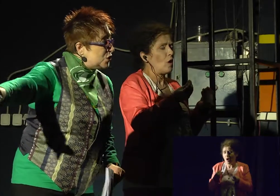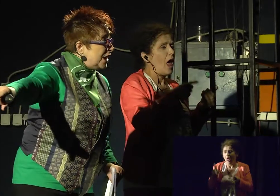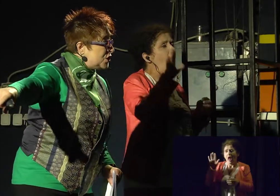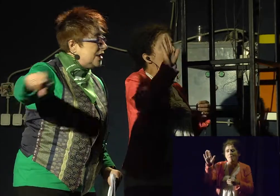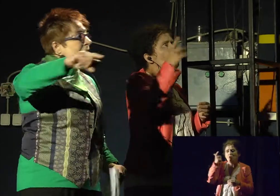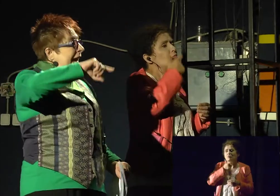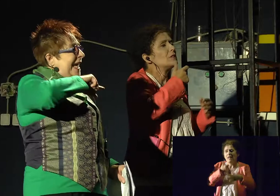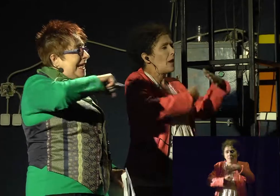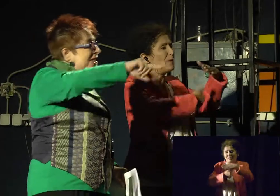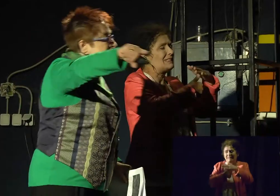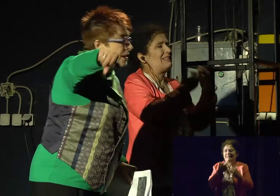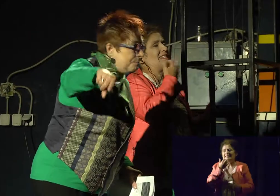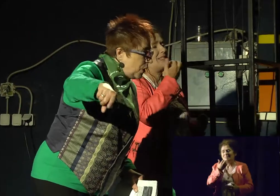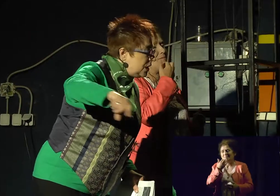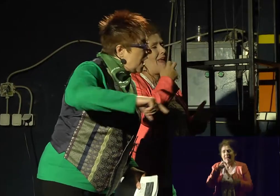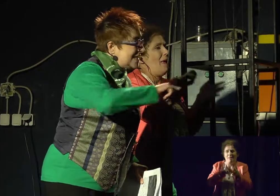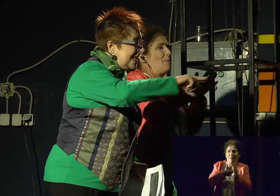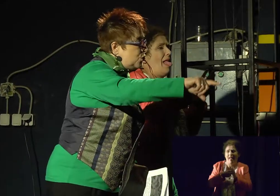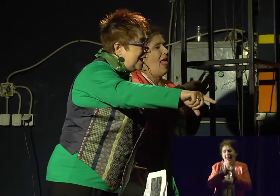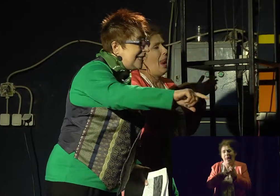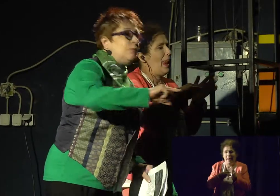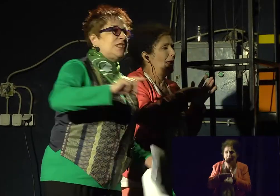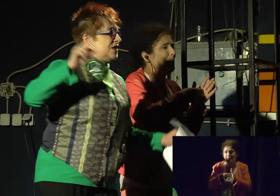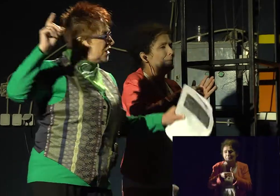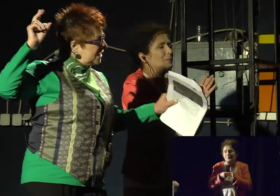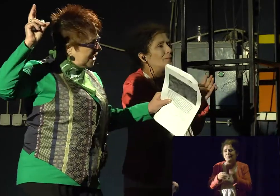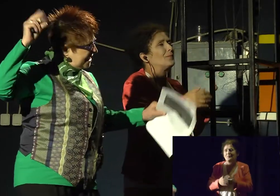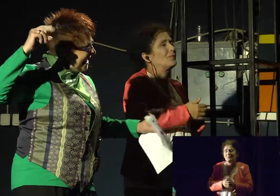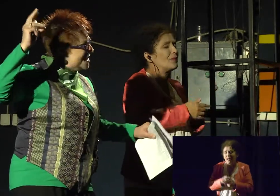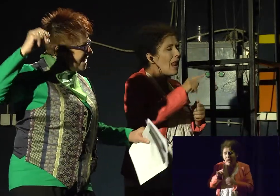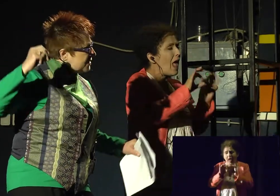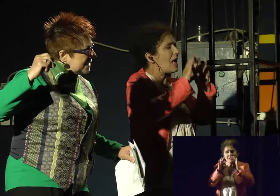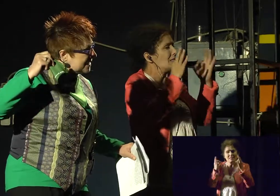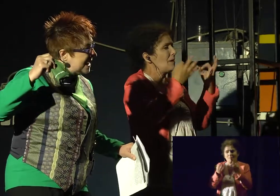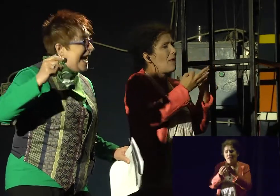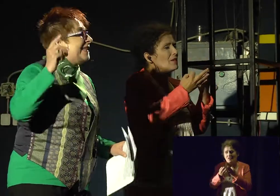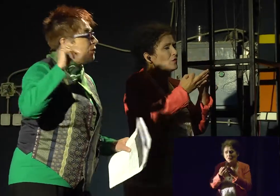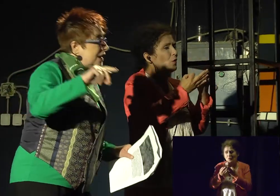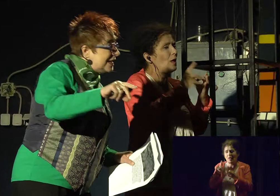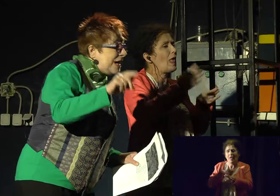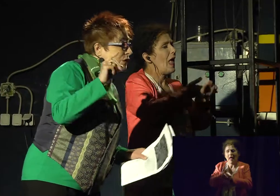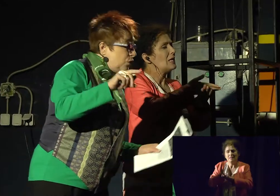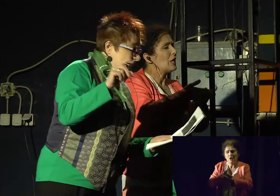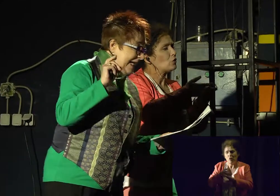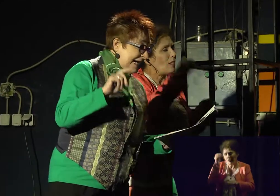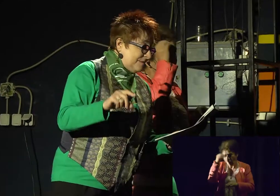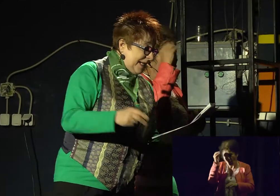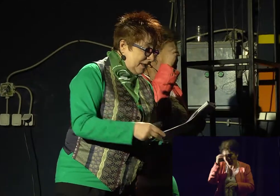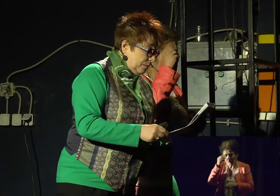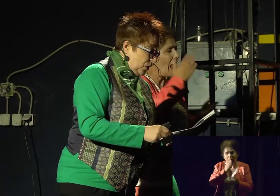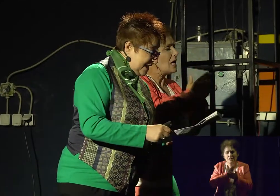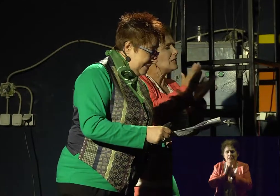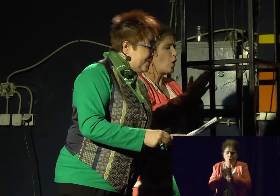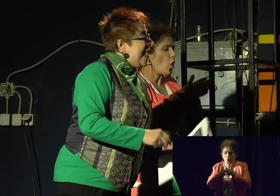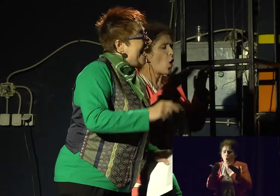sexuality education. Any book on sexuality was considered state secret, and they were allowed only as